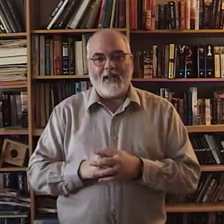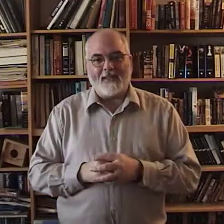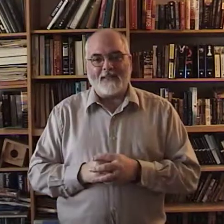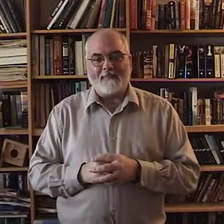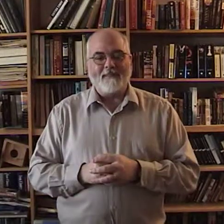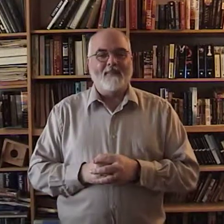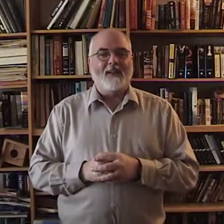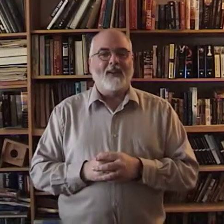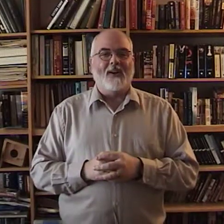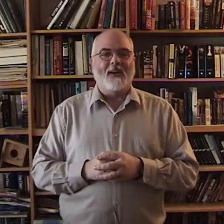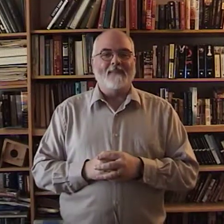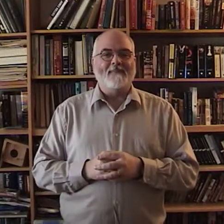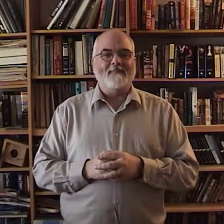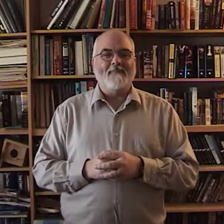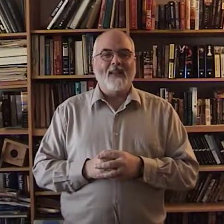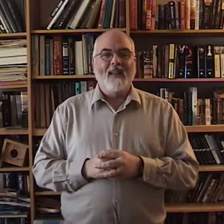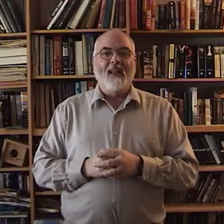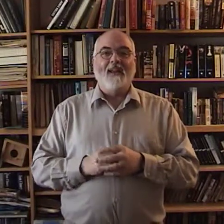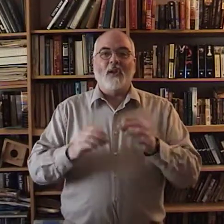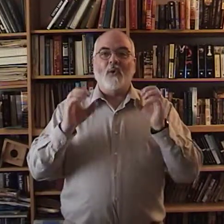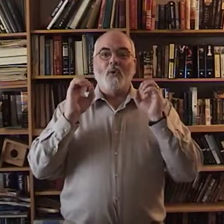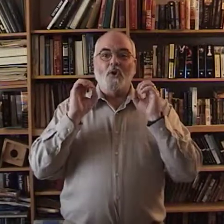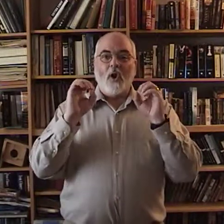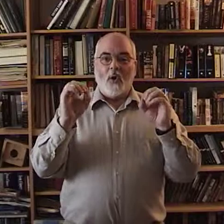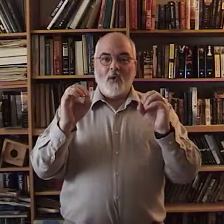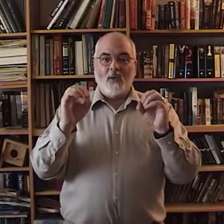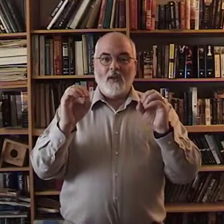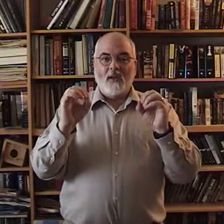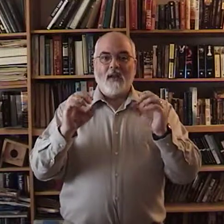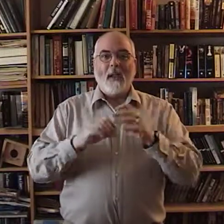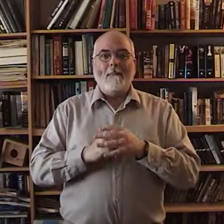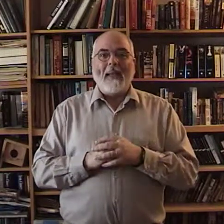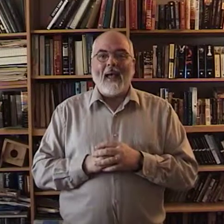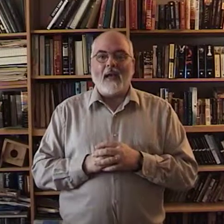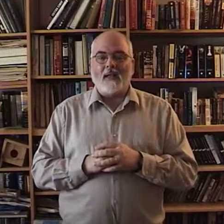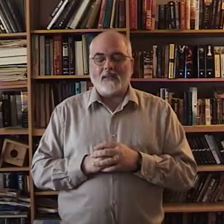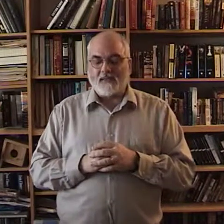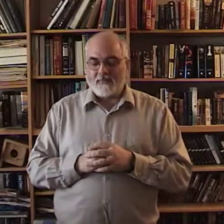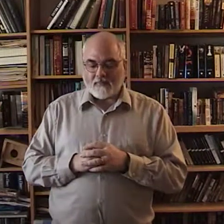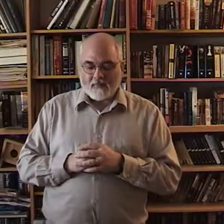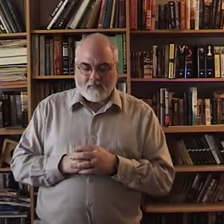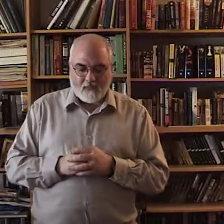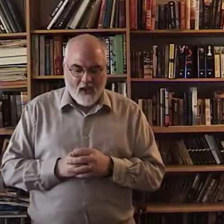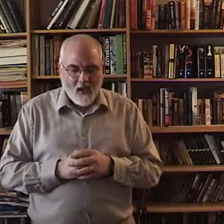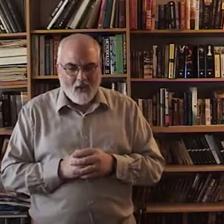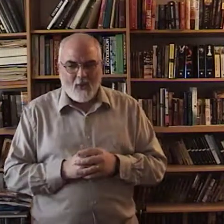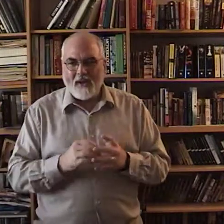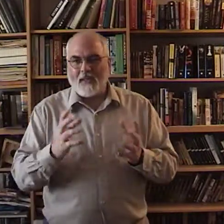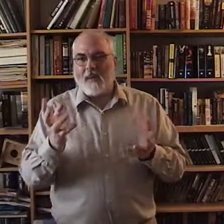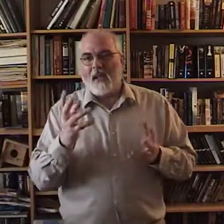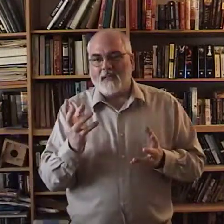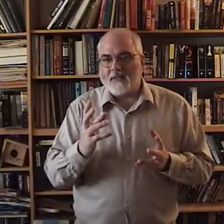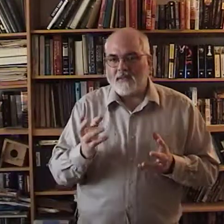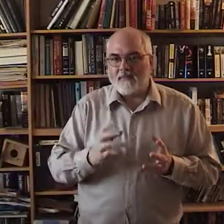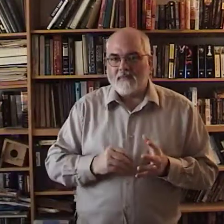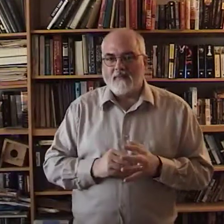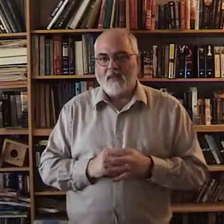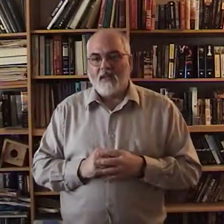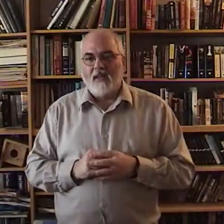bananas. All right? So, no palace. What is a palace?